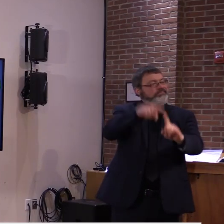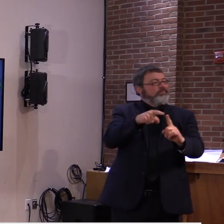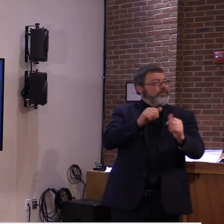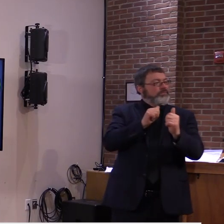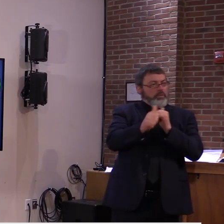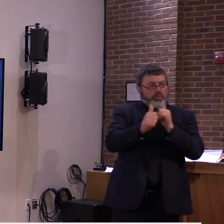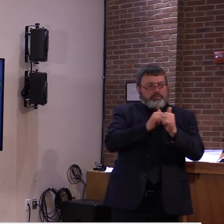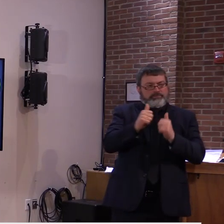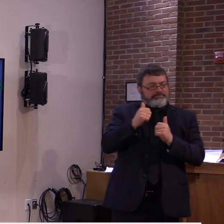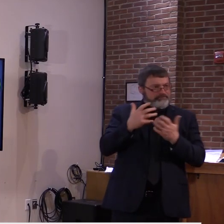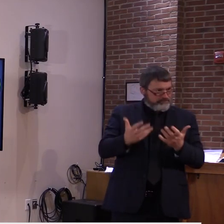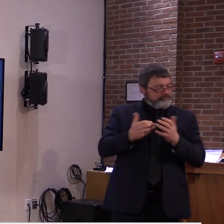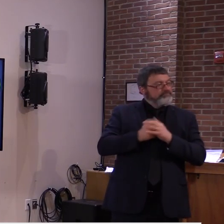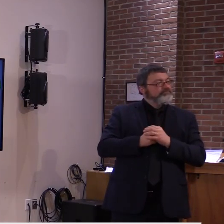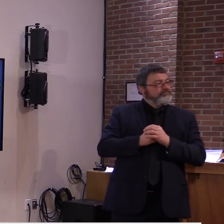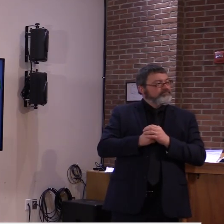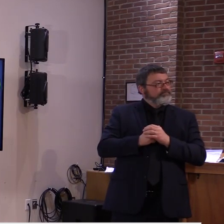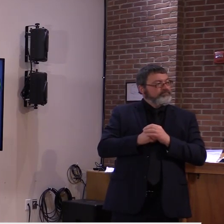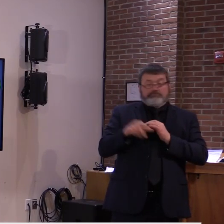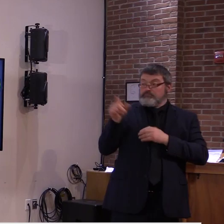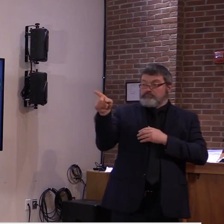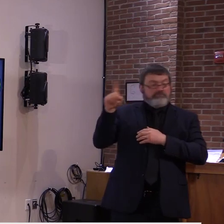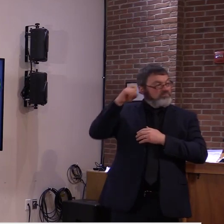Angie McGregor.